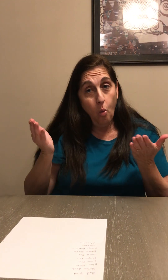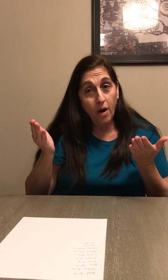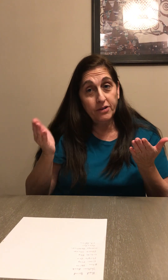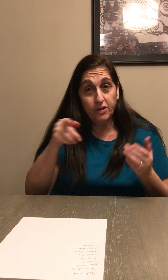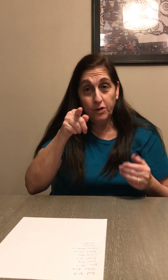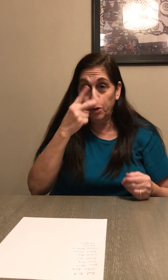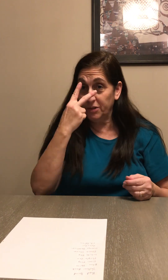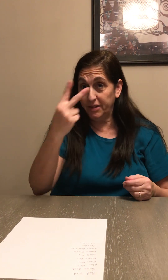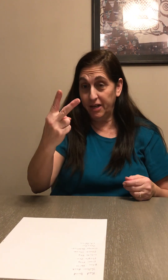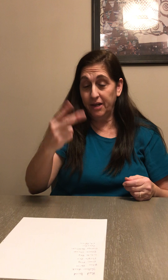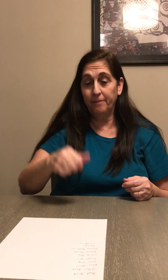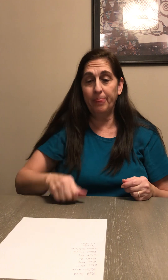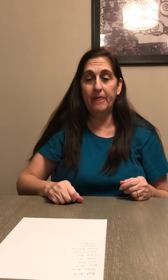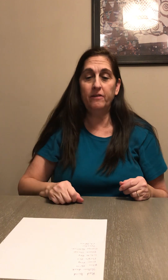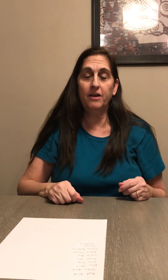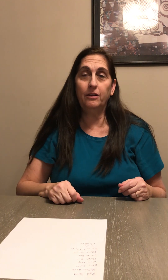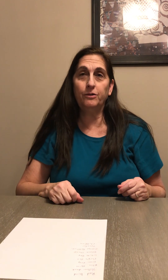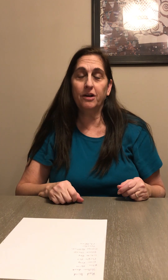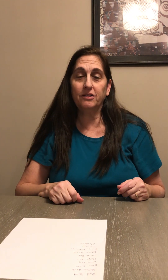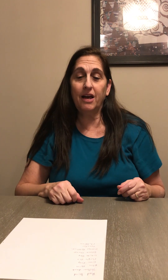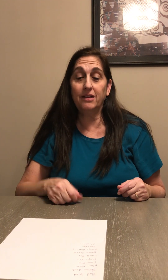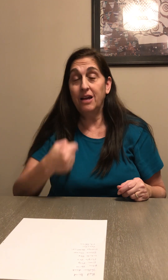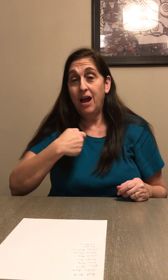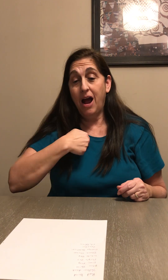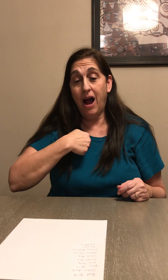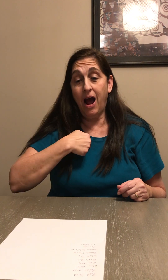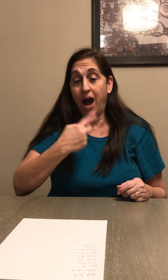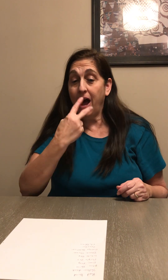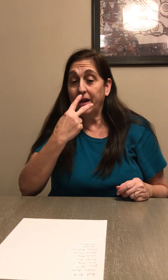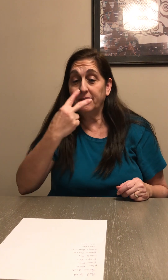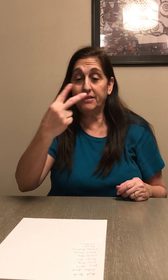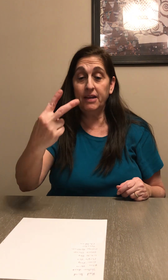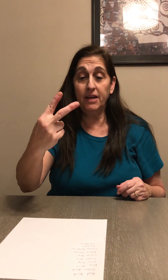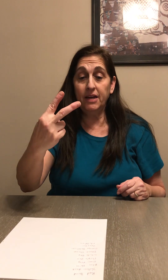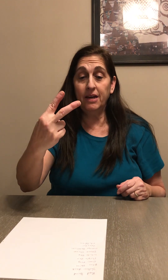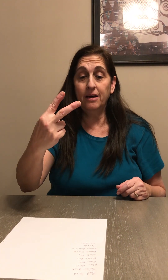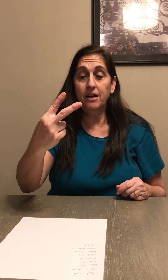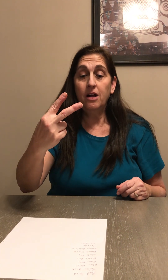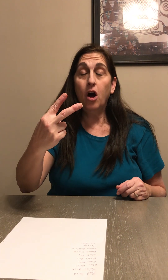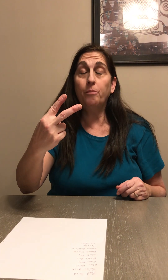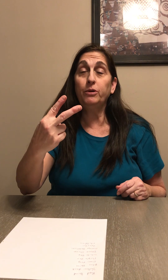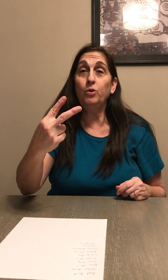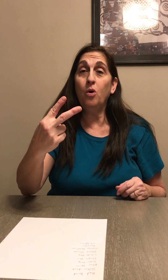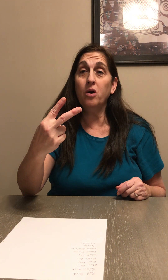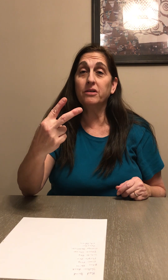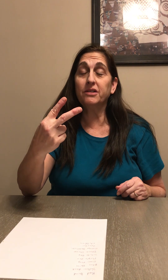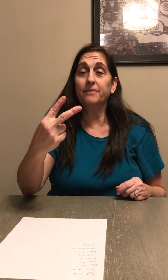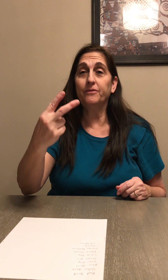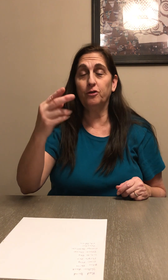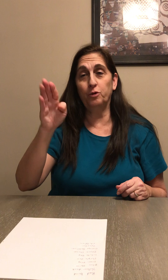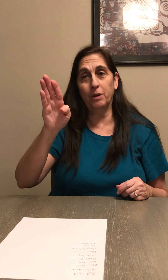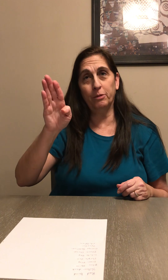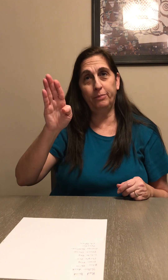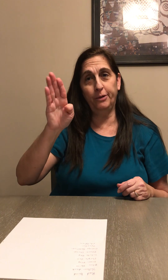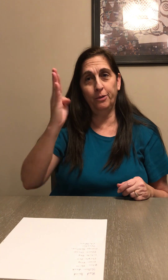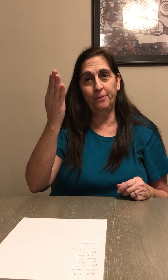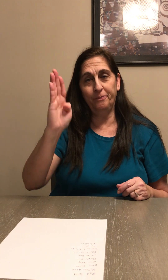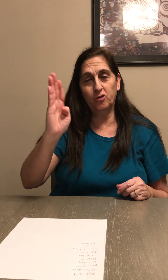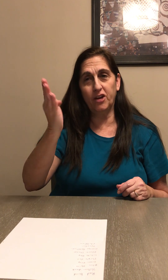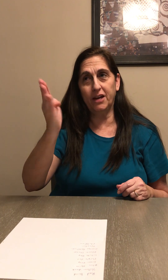what do you see? Then the yellow duck says, I see a blue horse. So if you remember blue, shake a